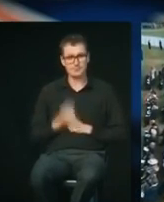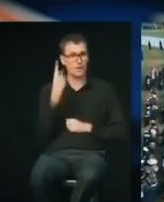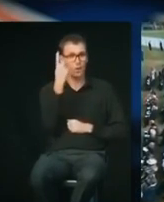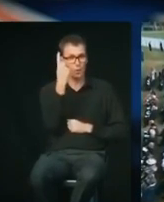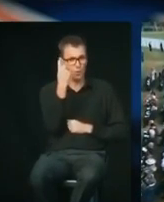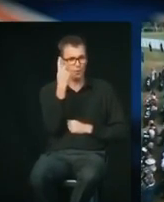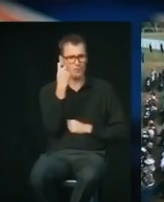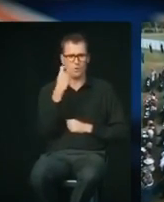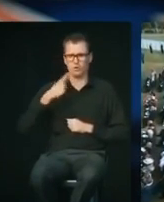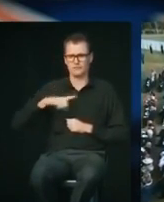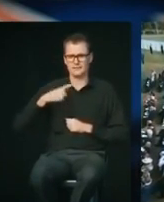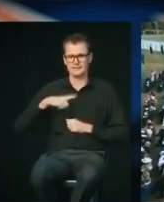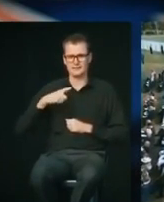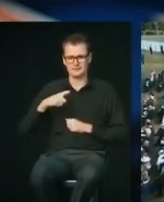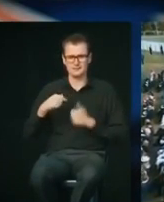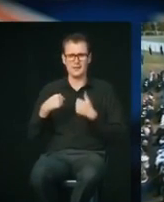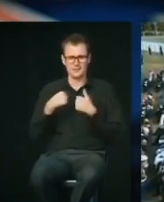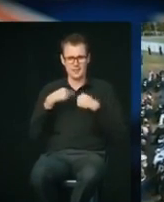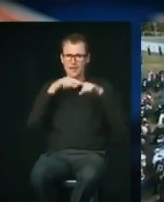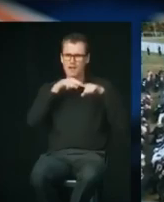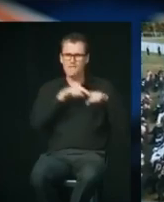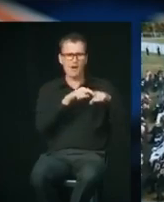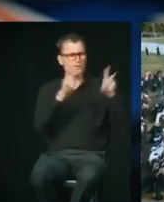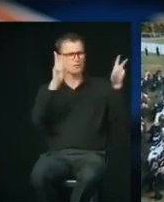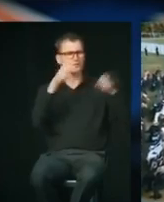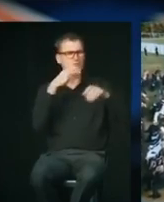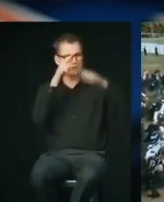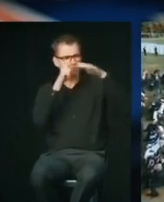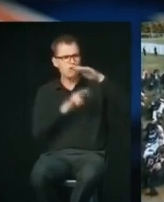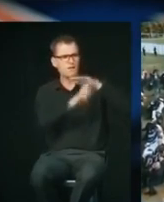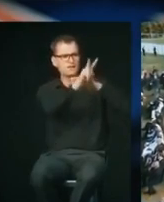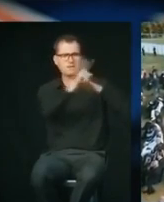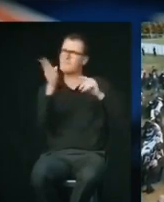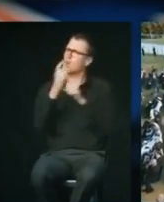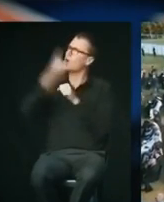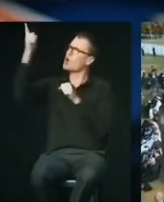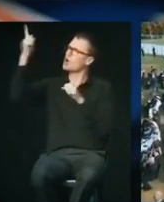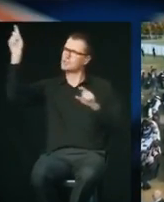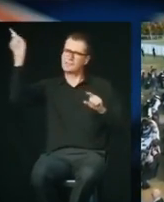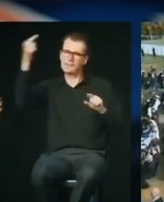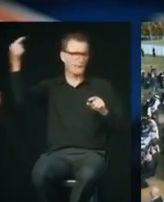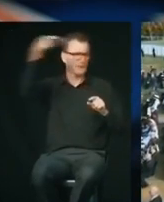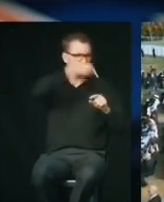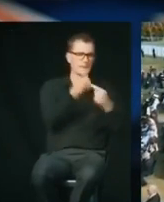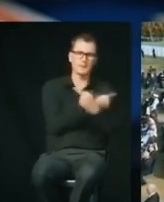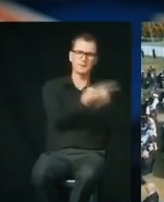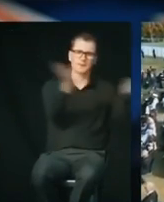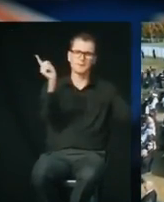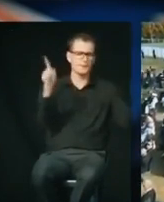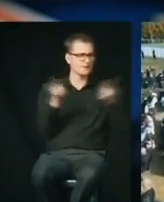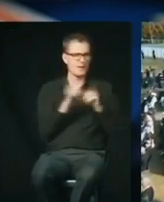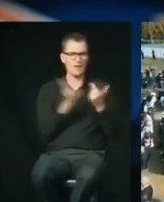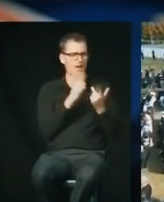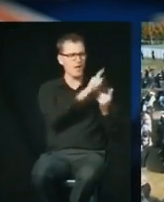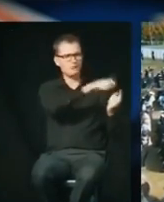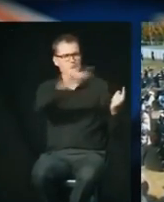reason. I follow a prophet, a messenger of God, like all other messenger